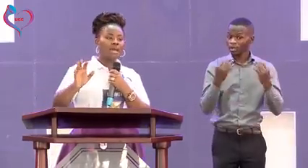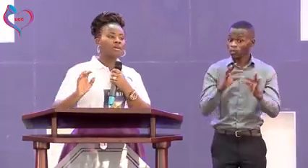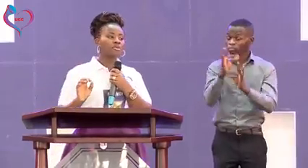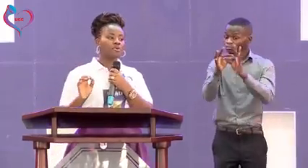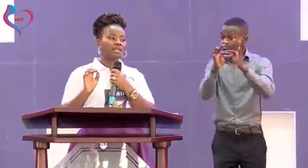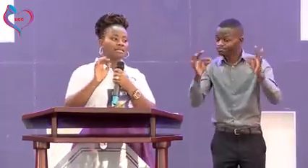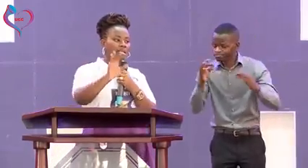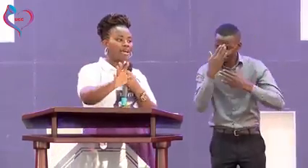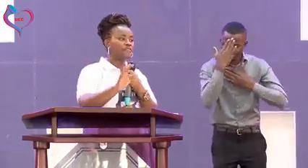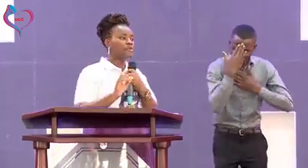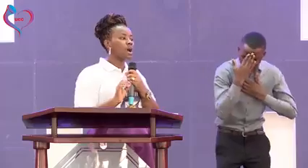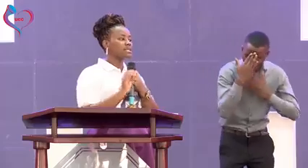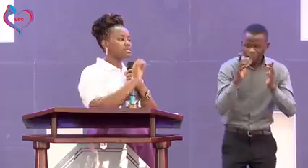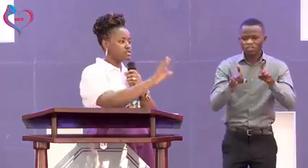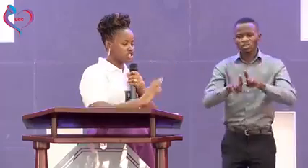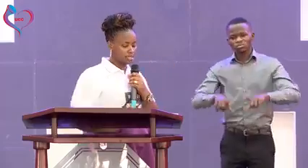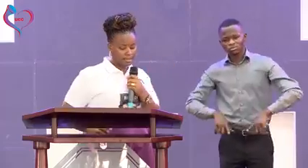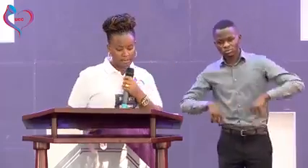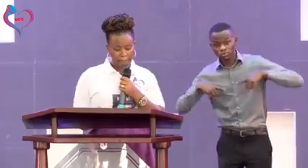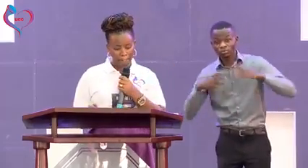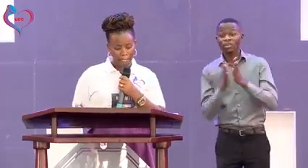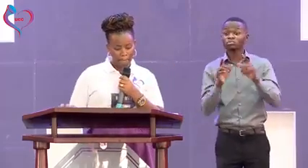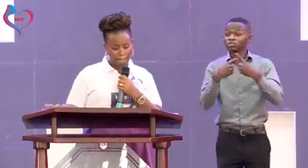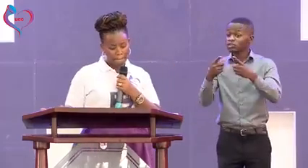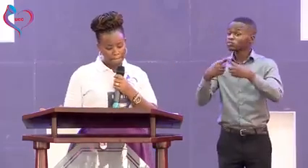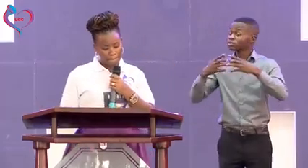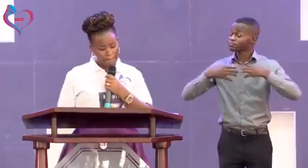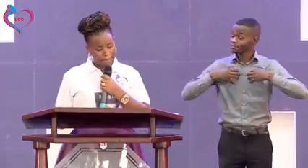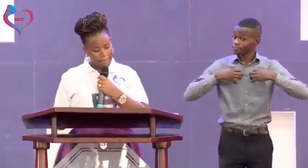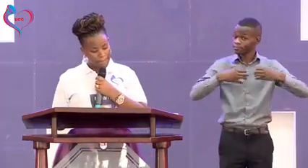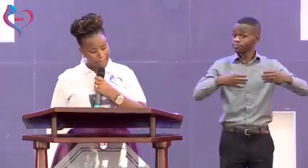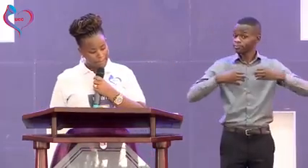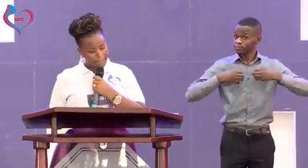Rewards honor, rewards life, rewards riches.